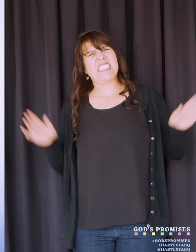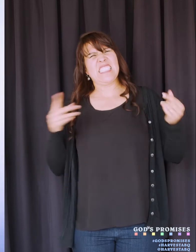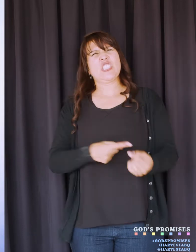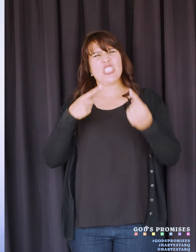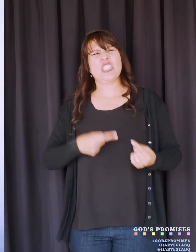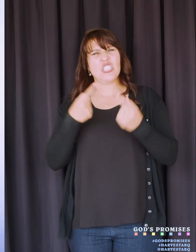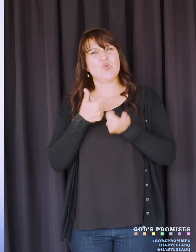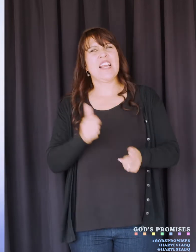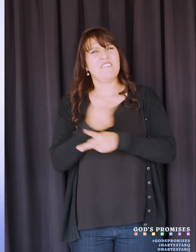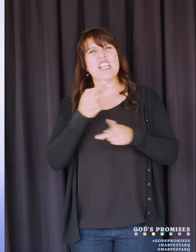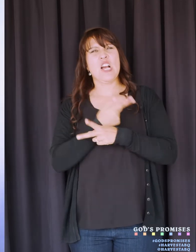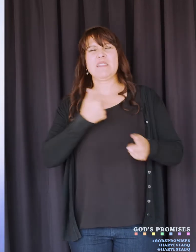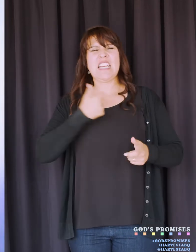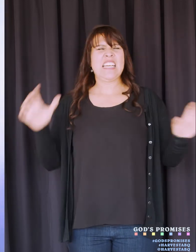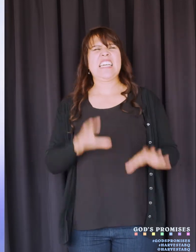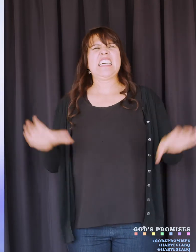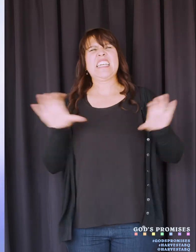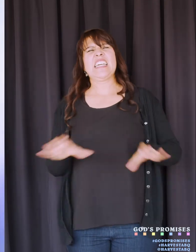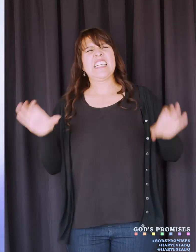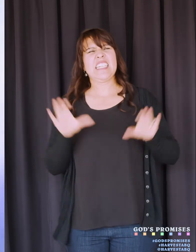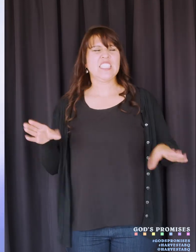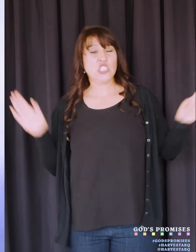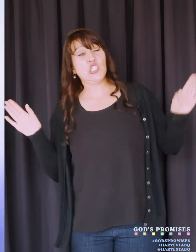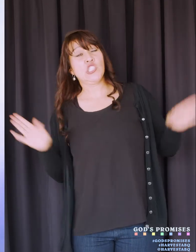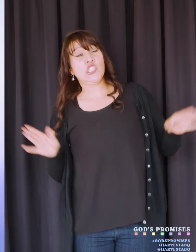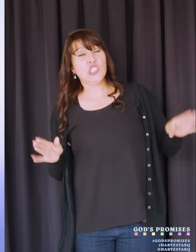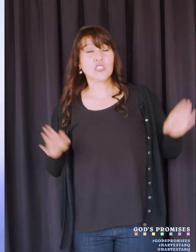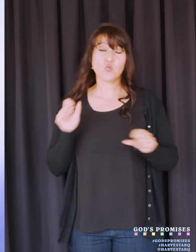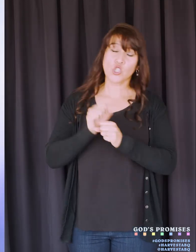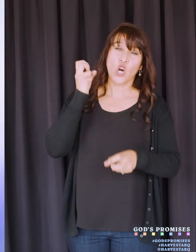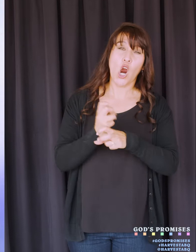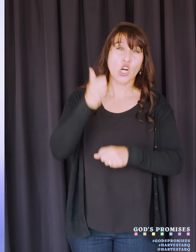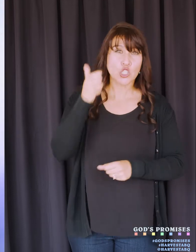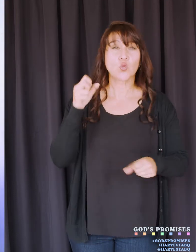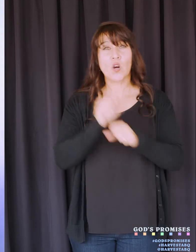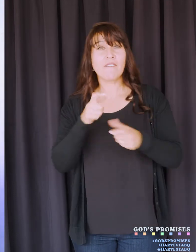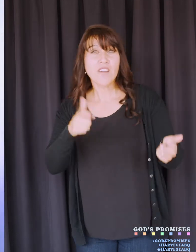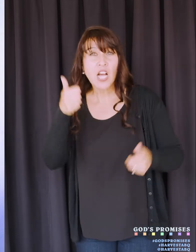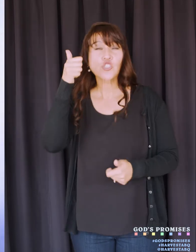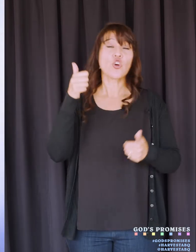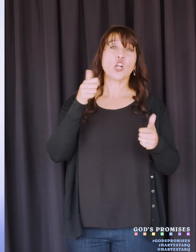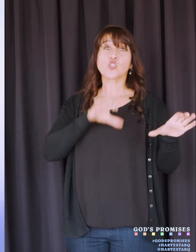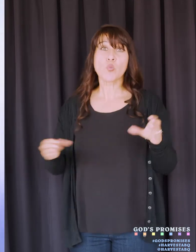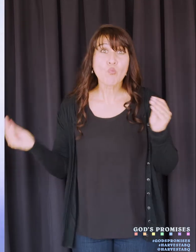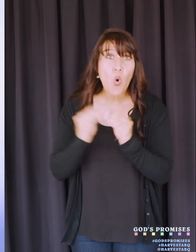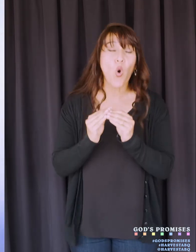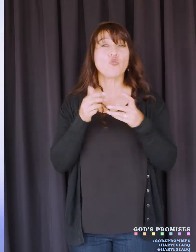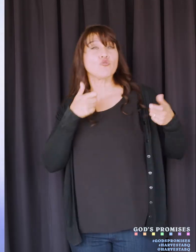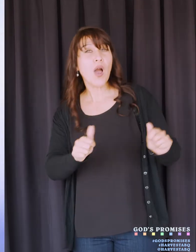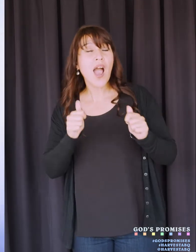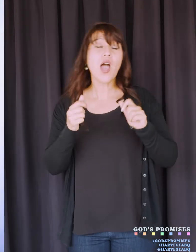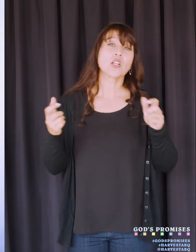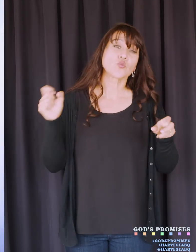hard to figure it out. We're trying so hard. Let's solve our own problems. Let's work harder. Let's work faster. Let's do more. Let's